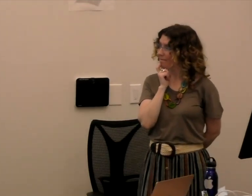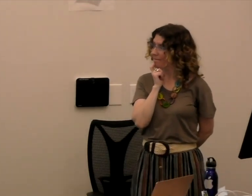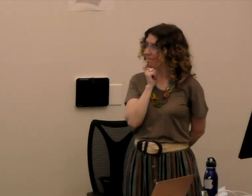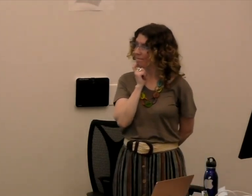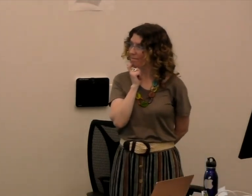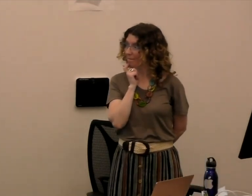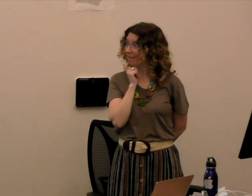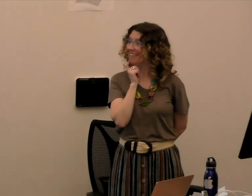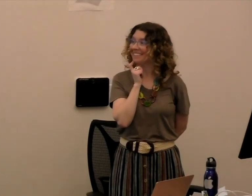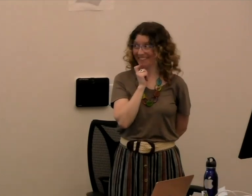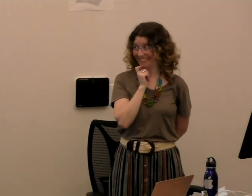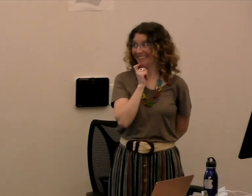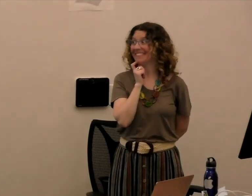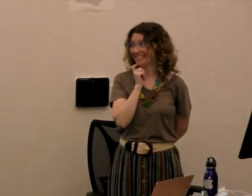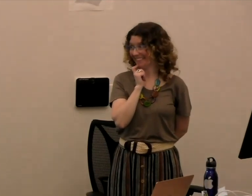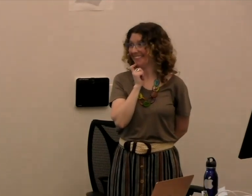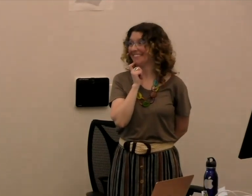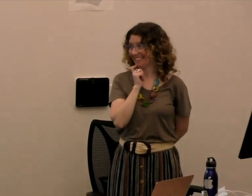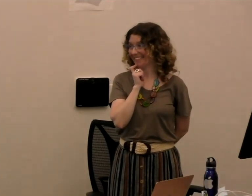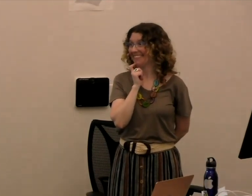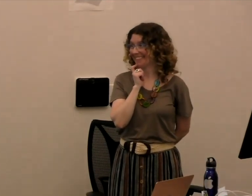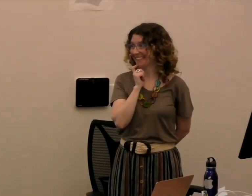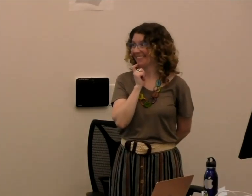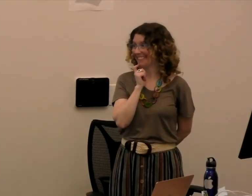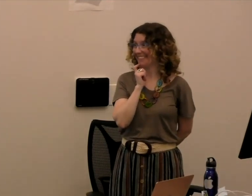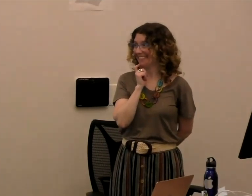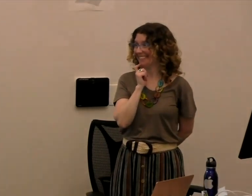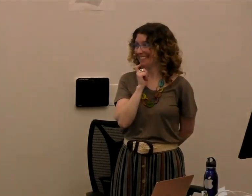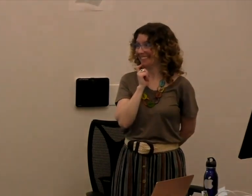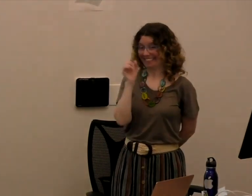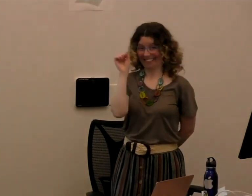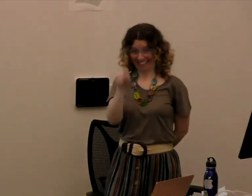you are left-handed and how that is being accommodated.